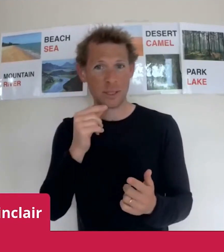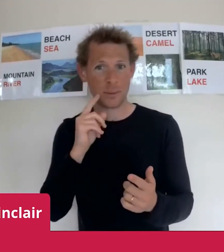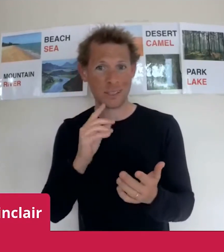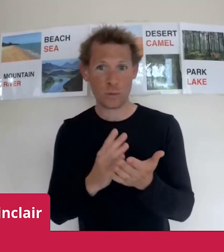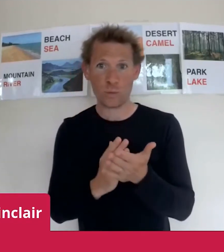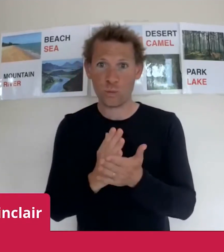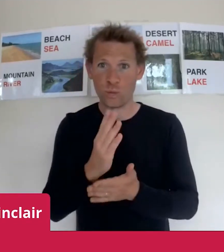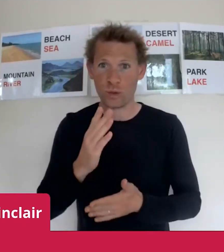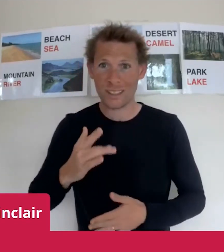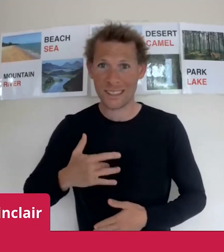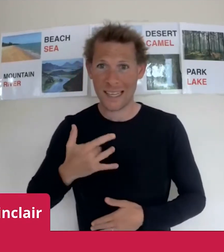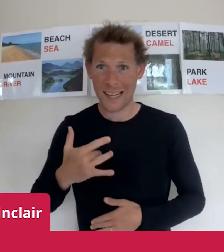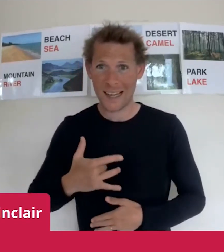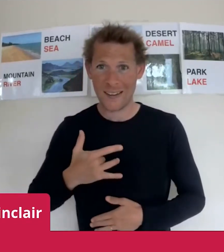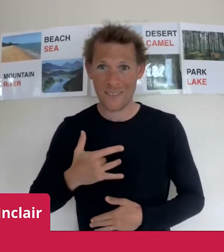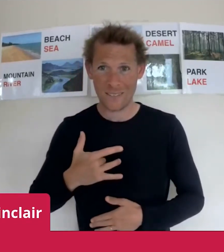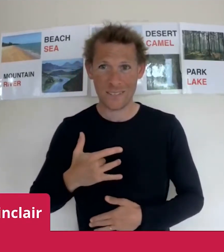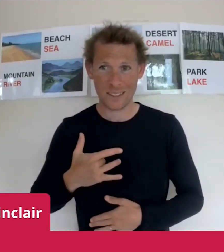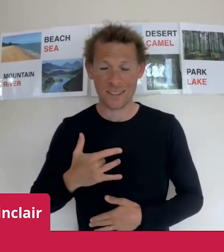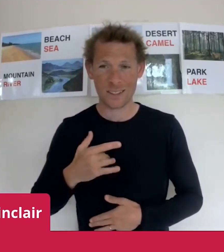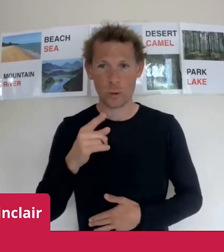meeting a deaf person or deaf people in real life,